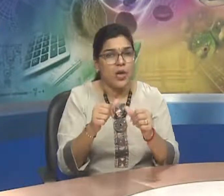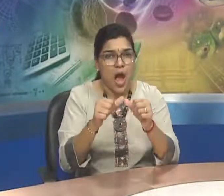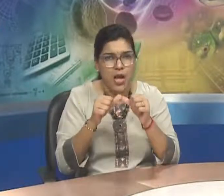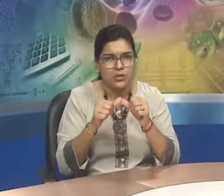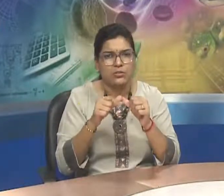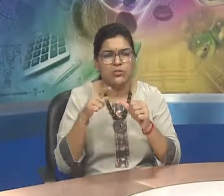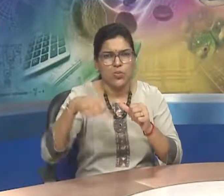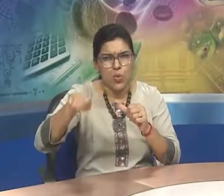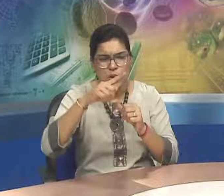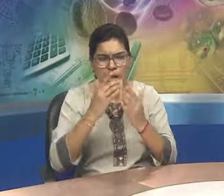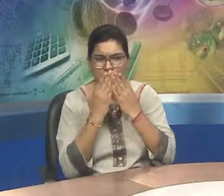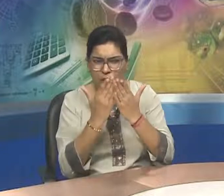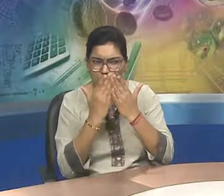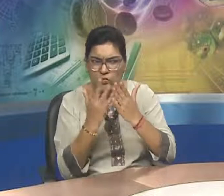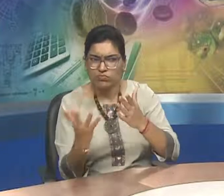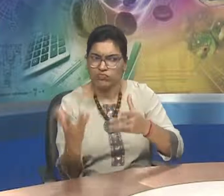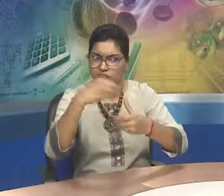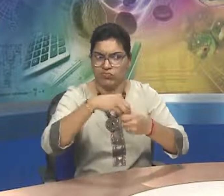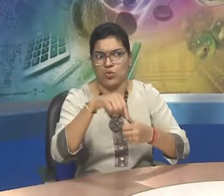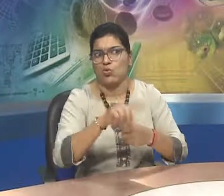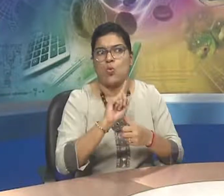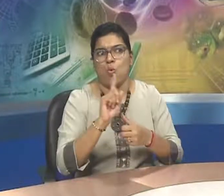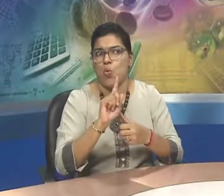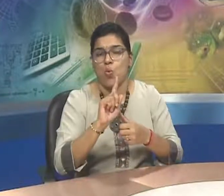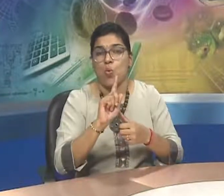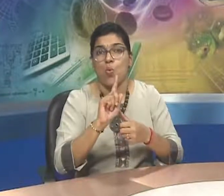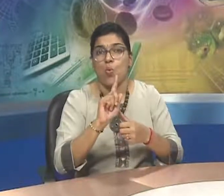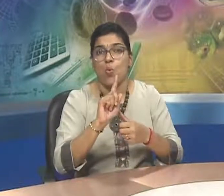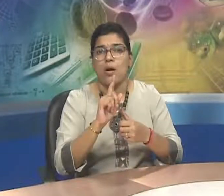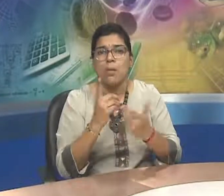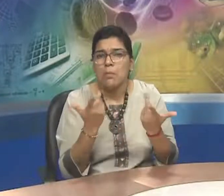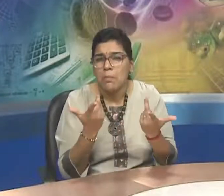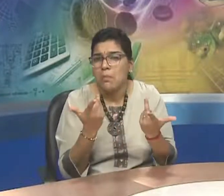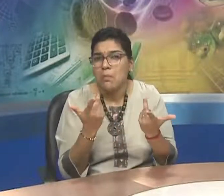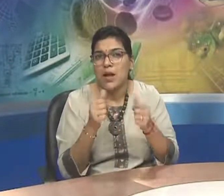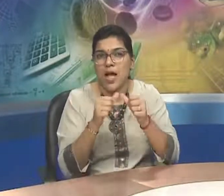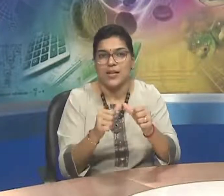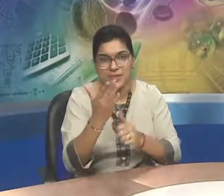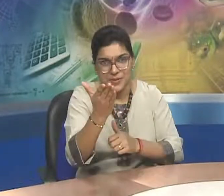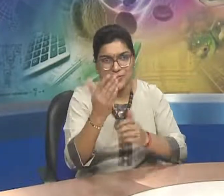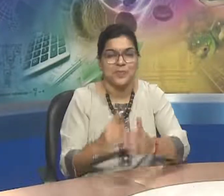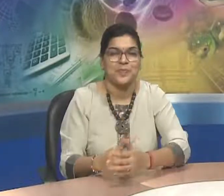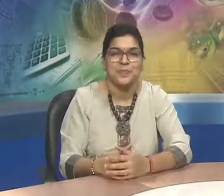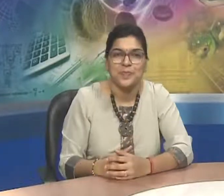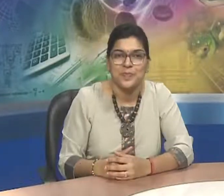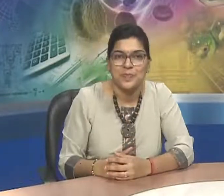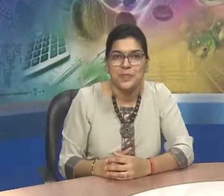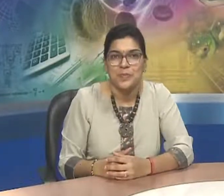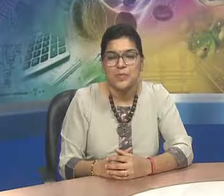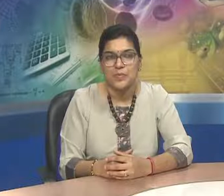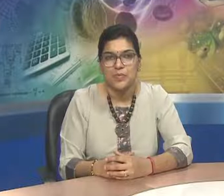two. So you have to answer by thinking which is the right